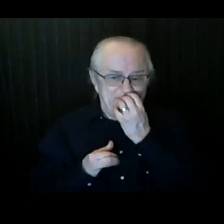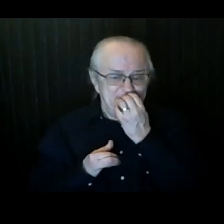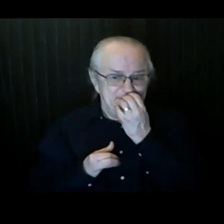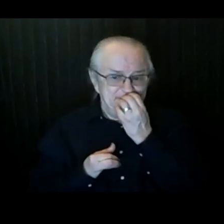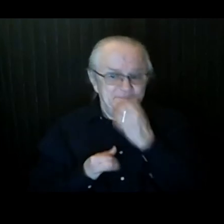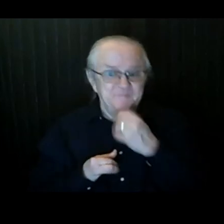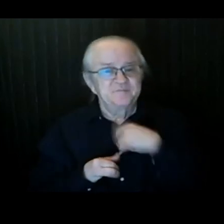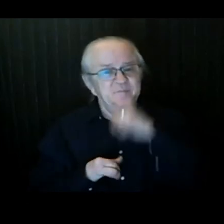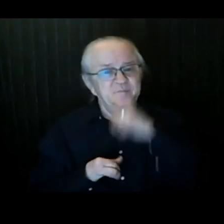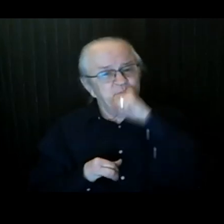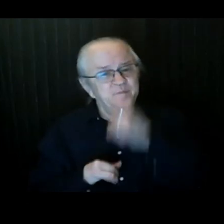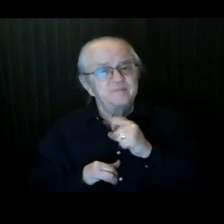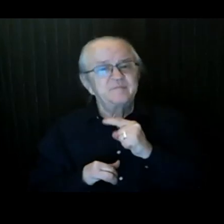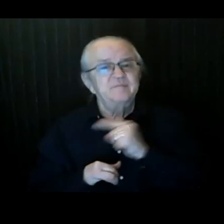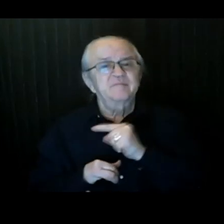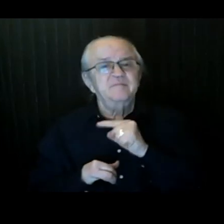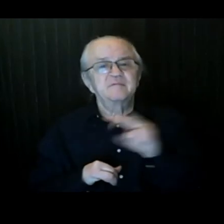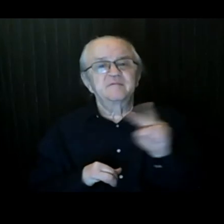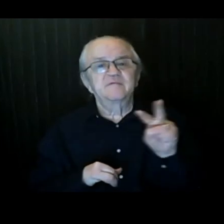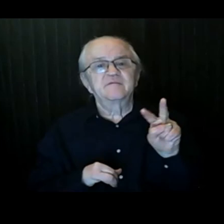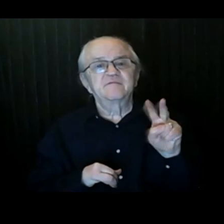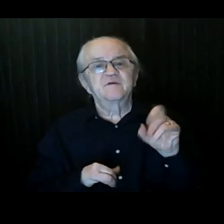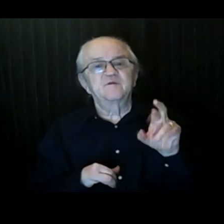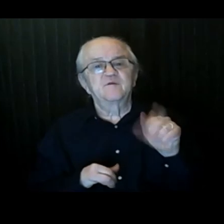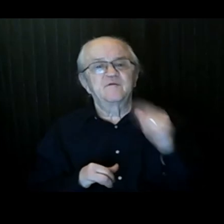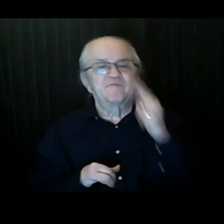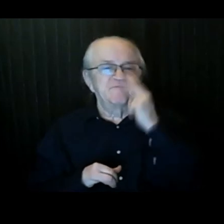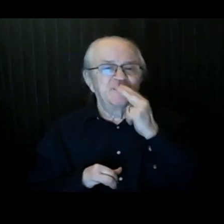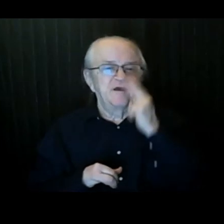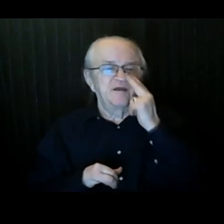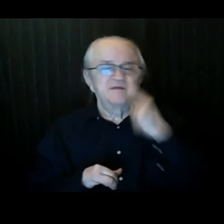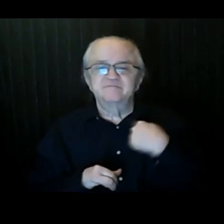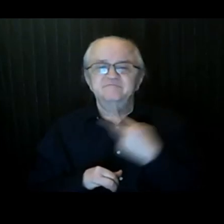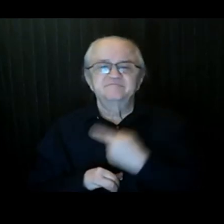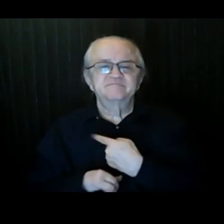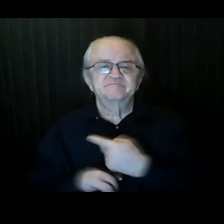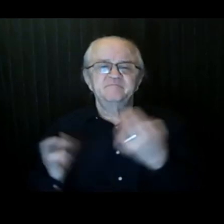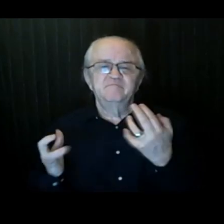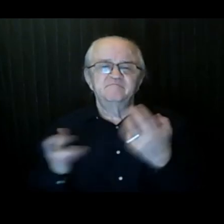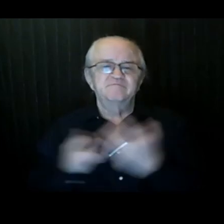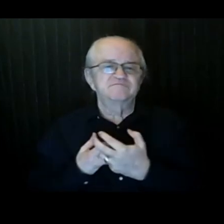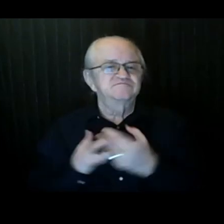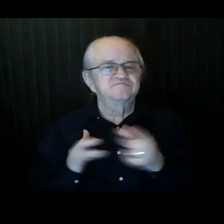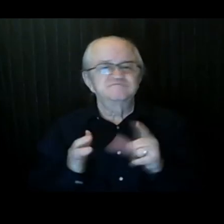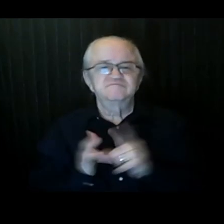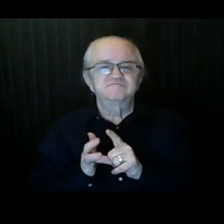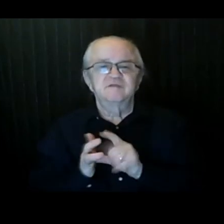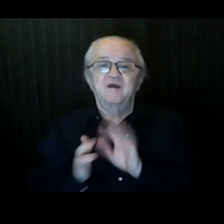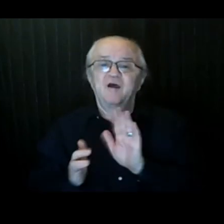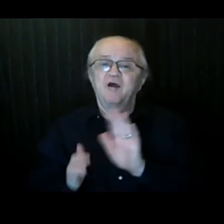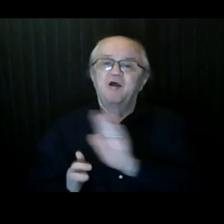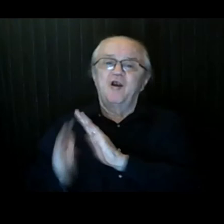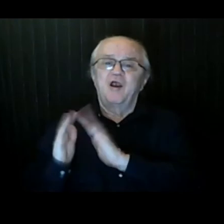I loved how funny Victoria was. We were very compatible very quickly. Everything in her house looked like